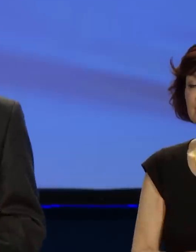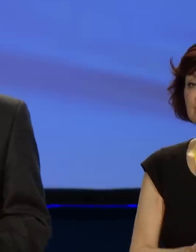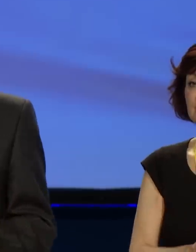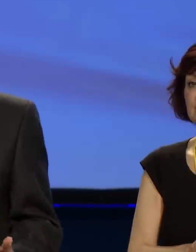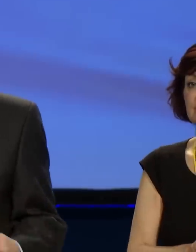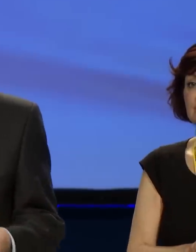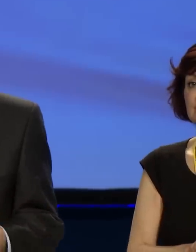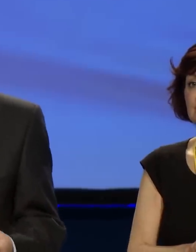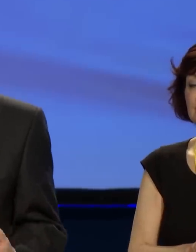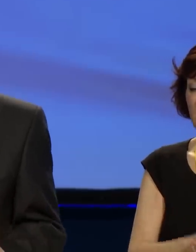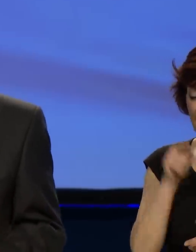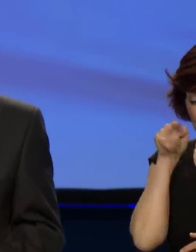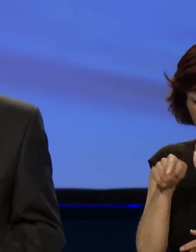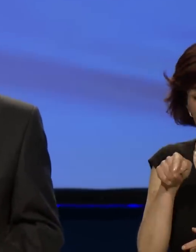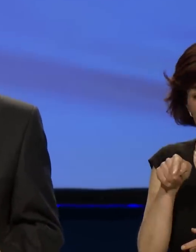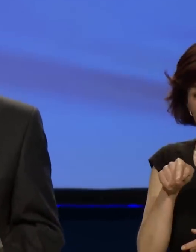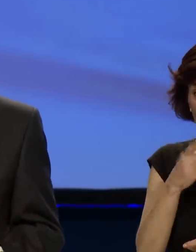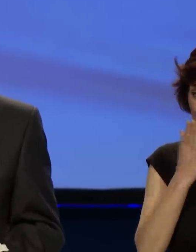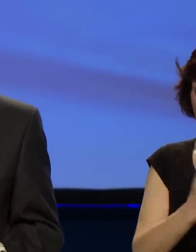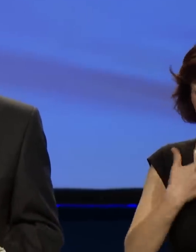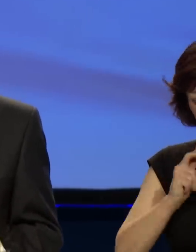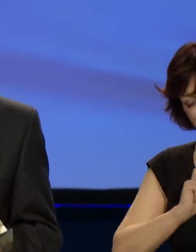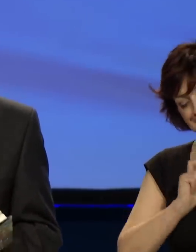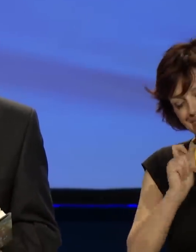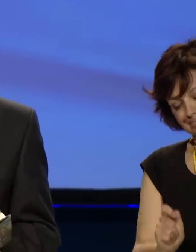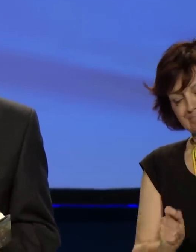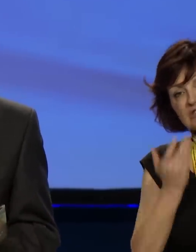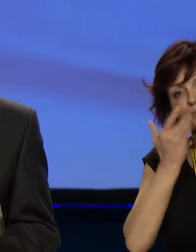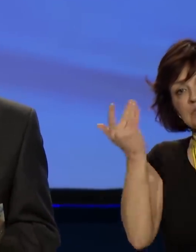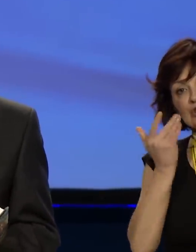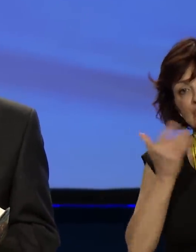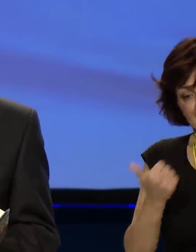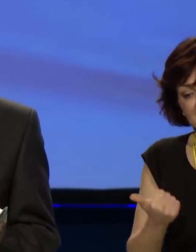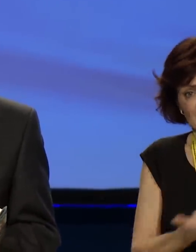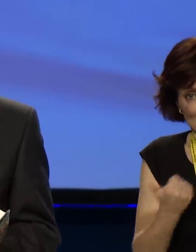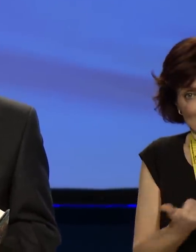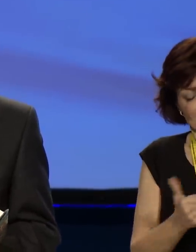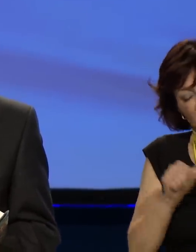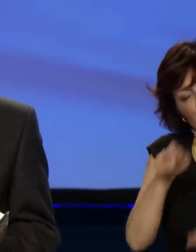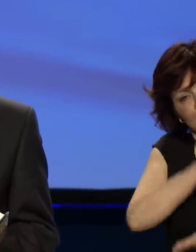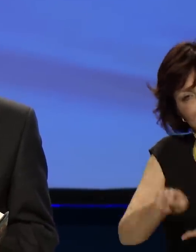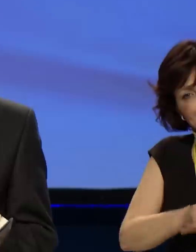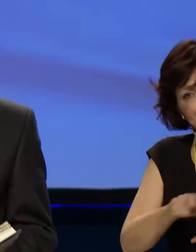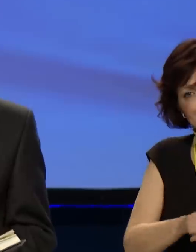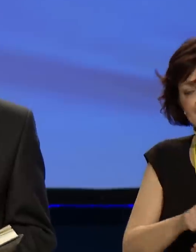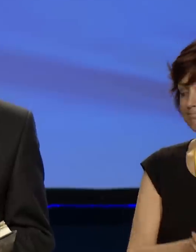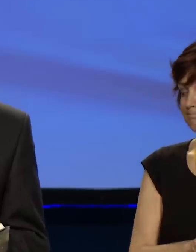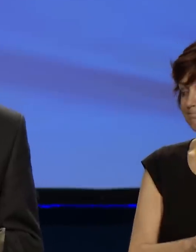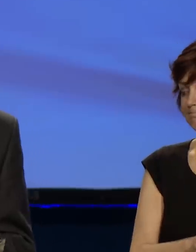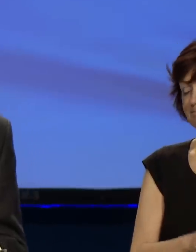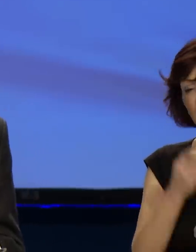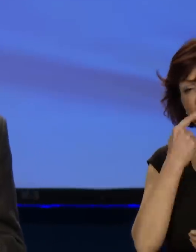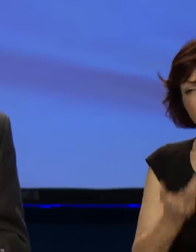set just after I made my resignation speech as First Minister. I add the